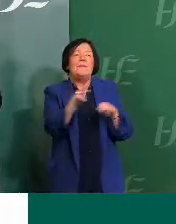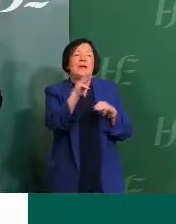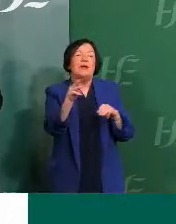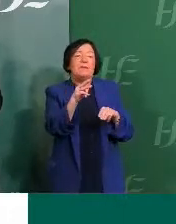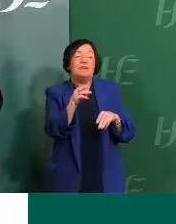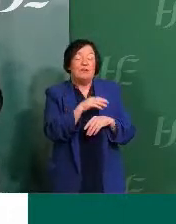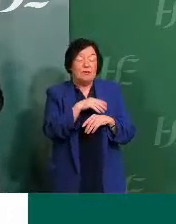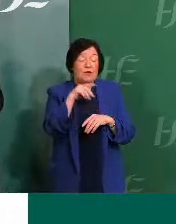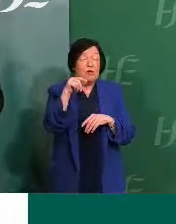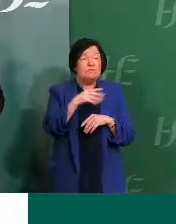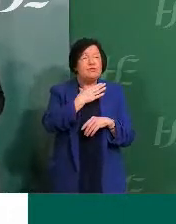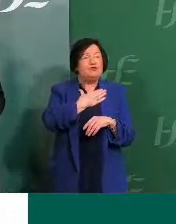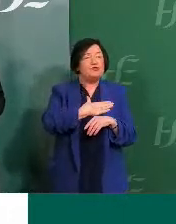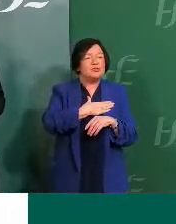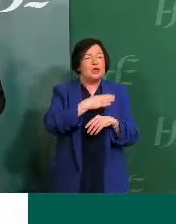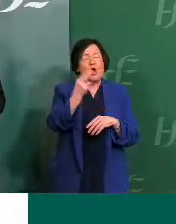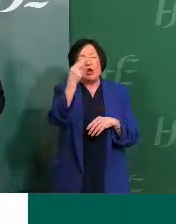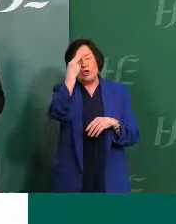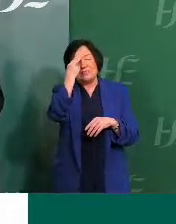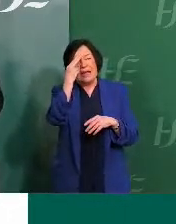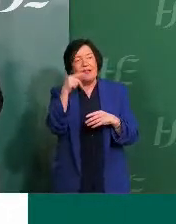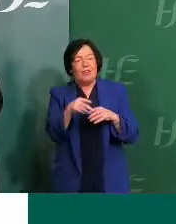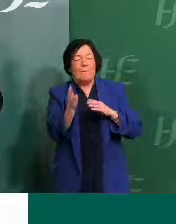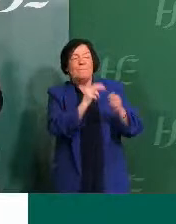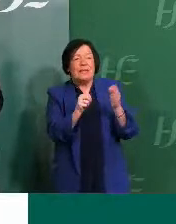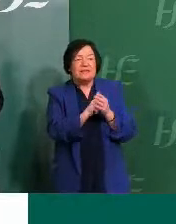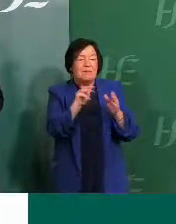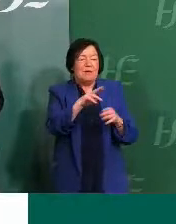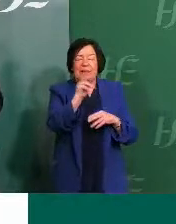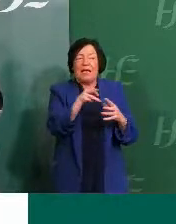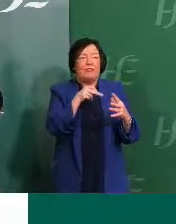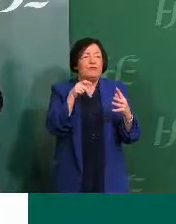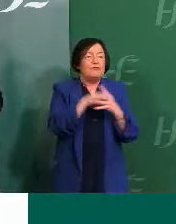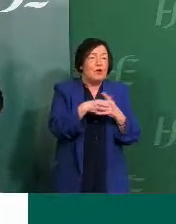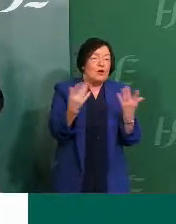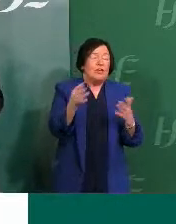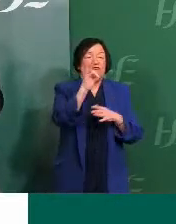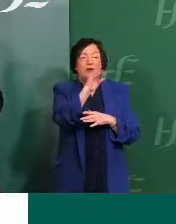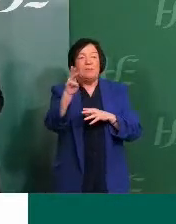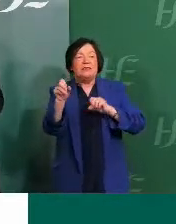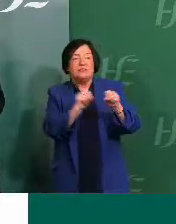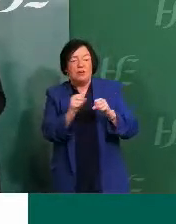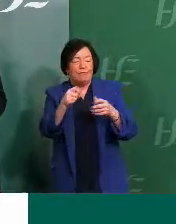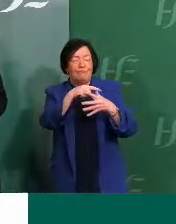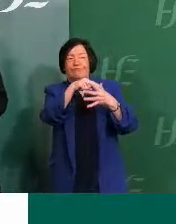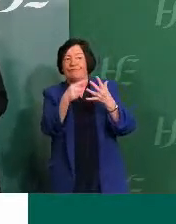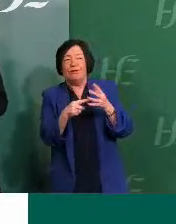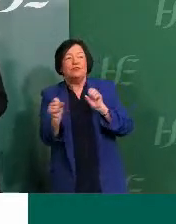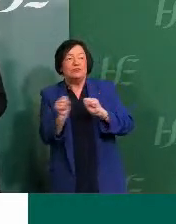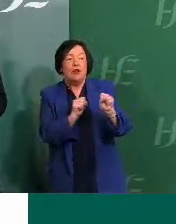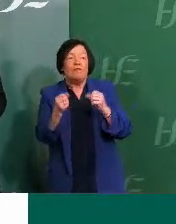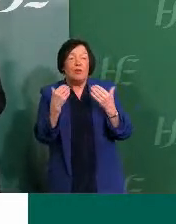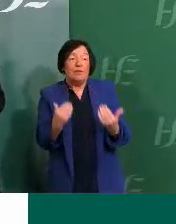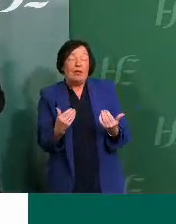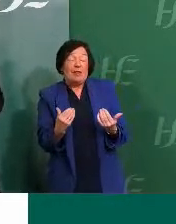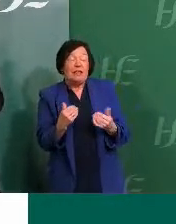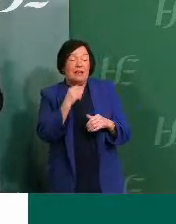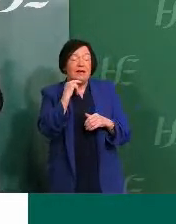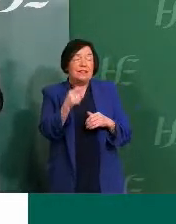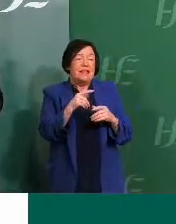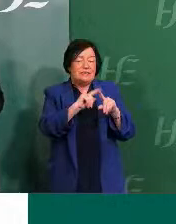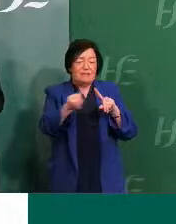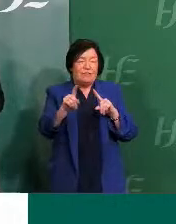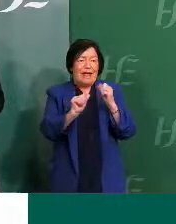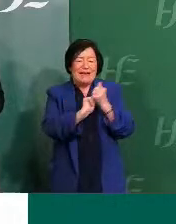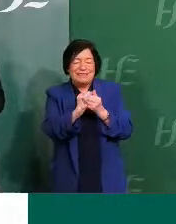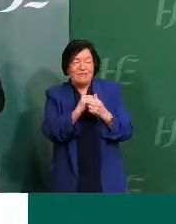Paul said, in terms of just, understanding the busyness people can't get through, whether it's a GP service or any other service at the minute, by virtue of the level of